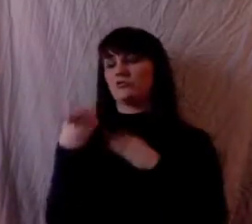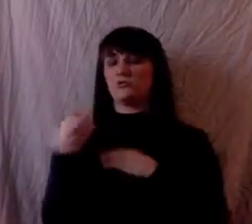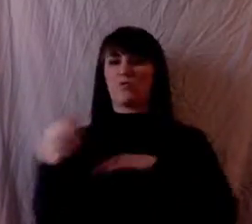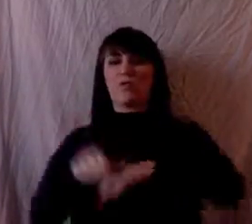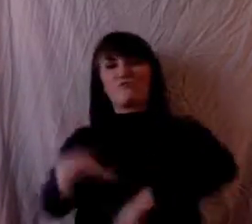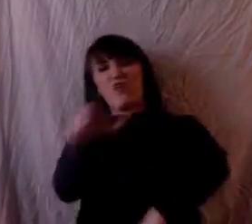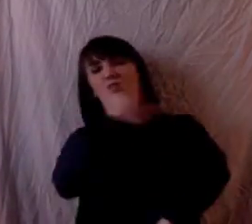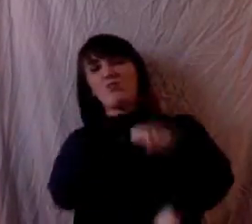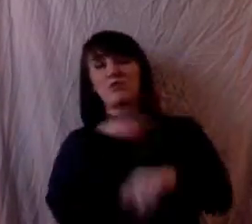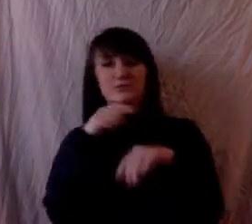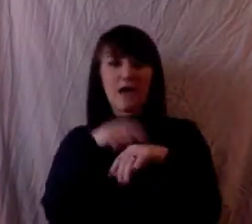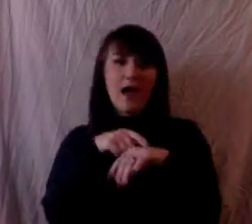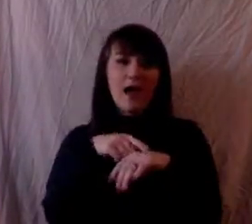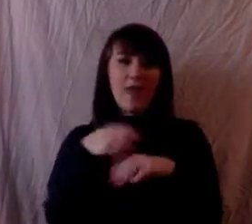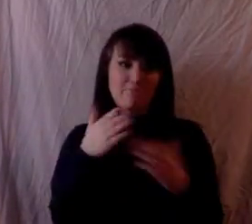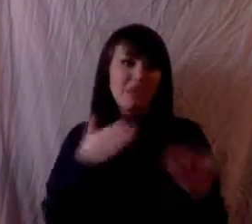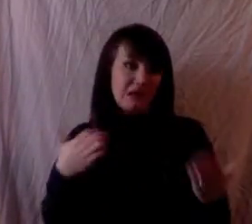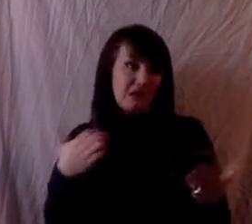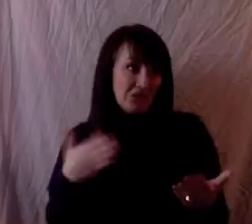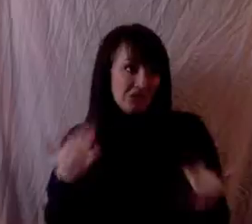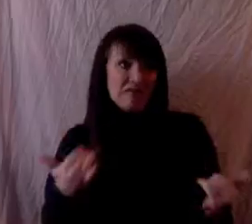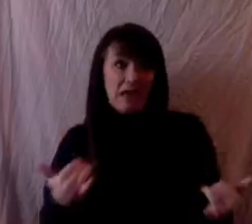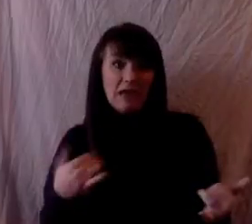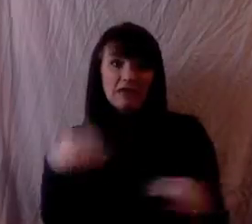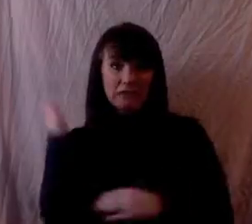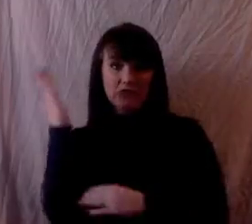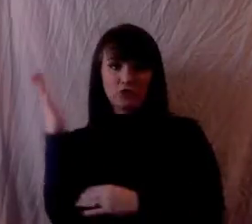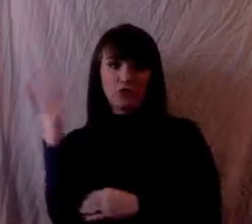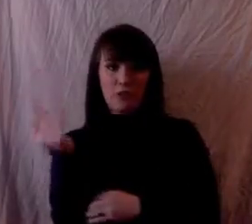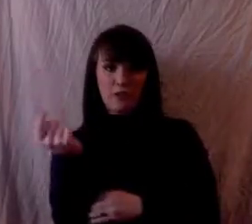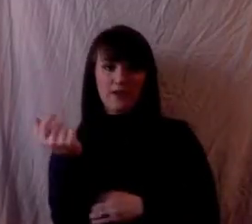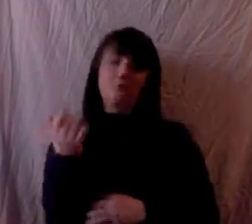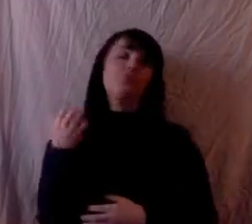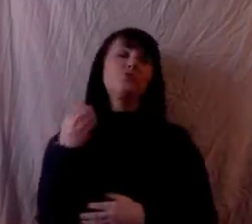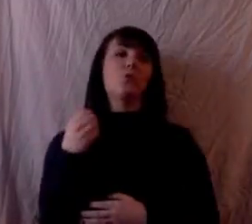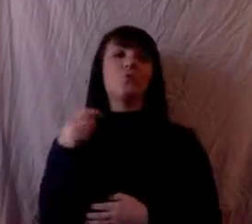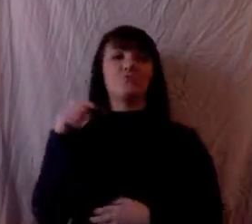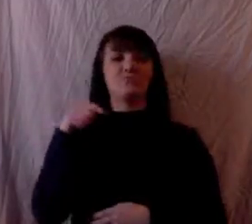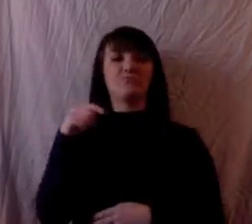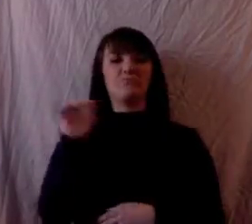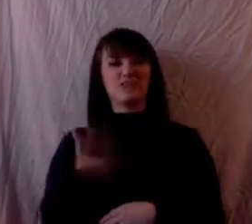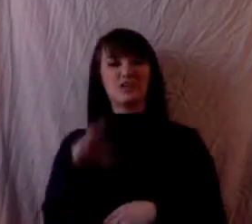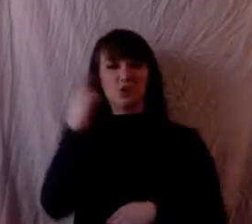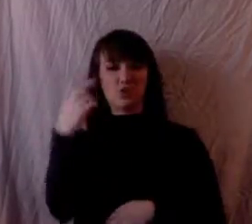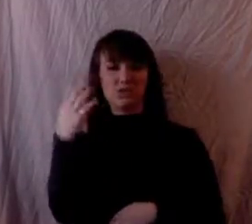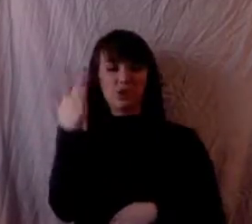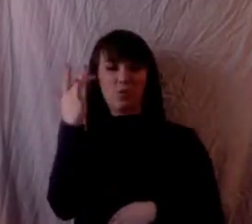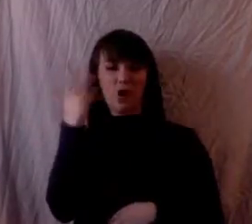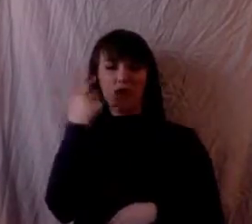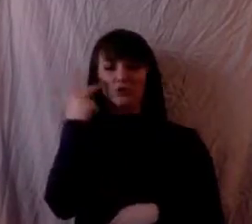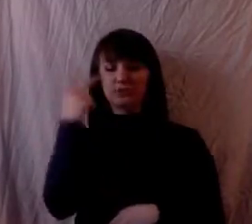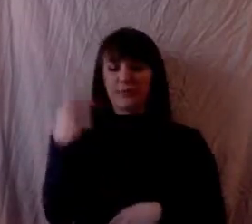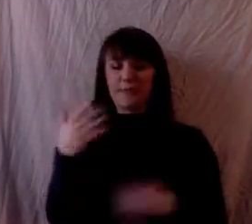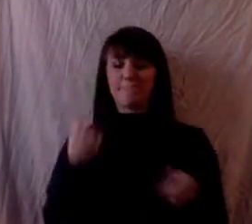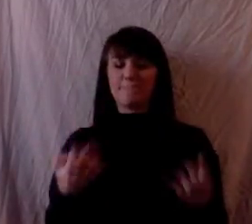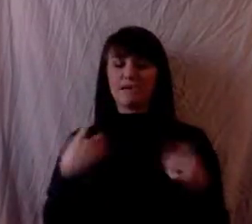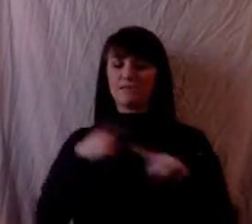which is what this is. So that's one of the reasons that you'll see the interpreter switching about every 20 to 30 minutes, is to prevent